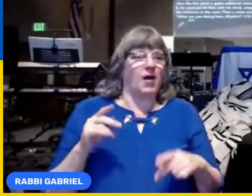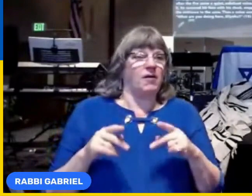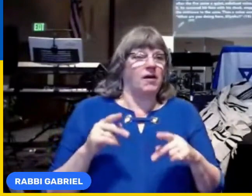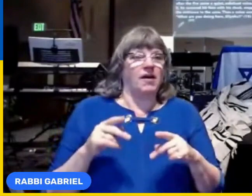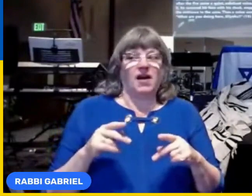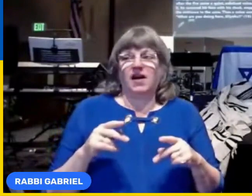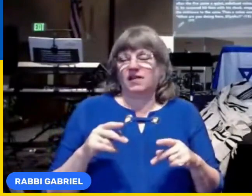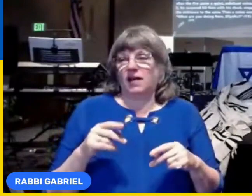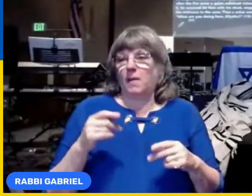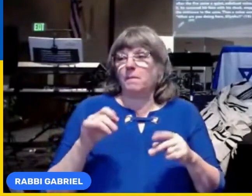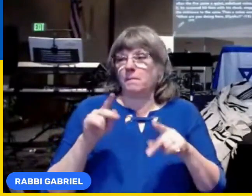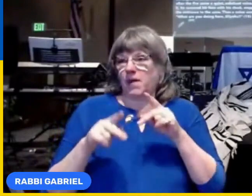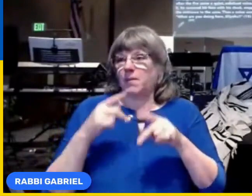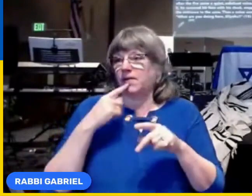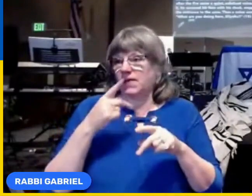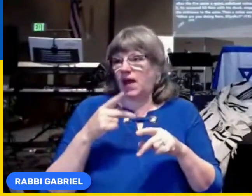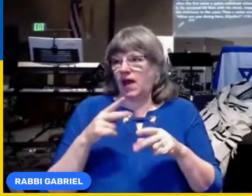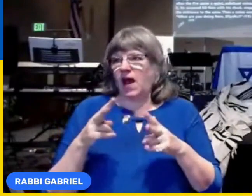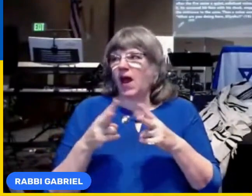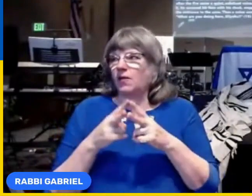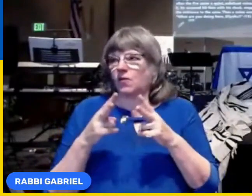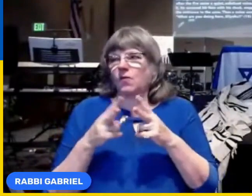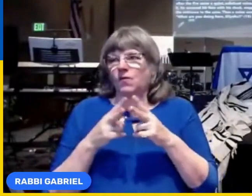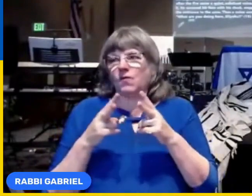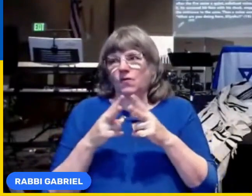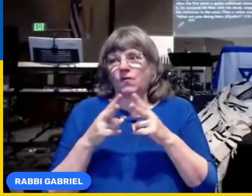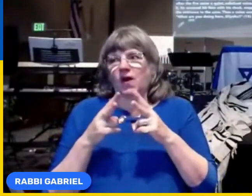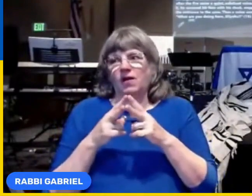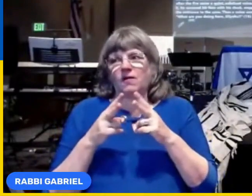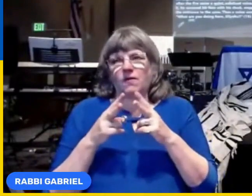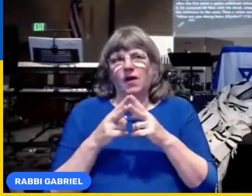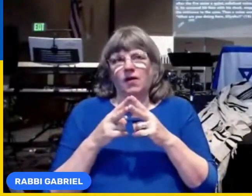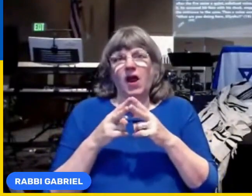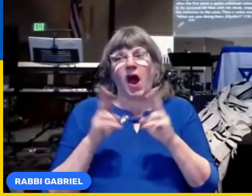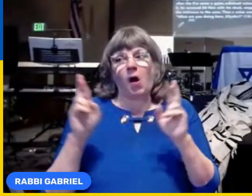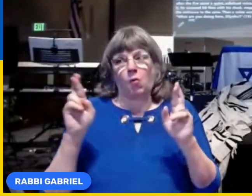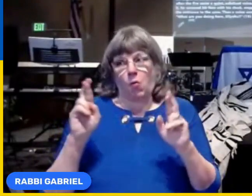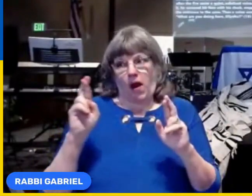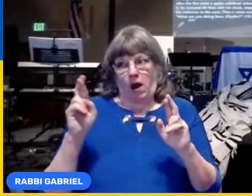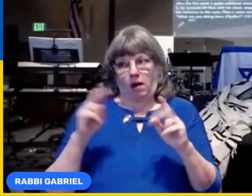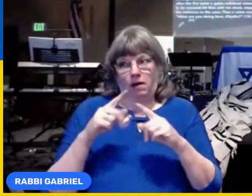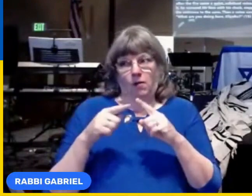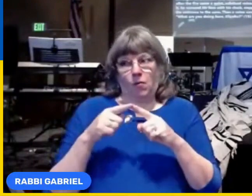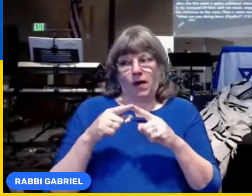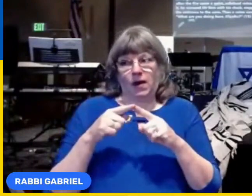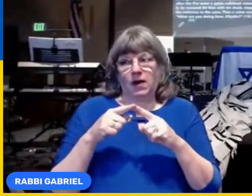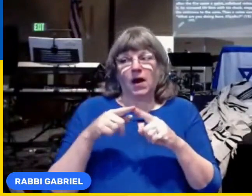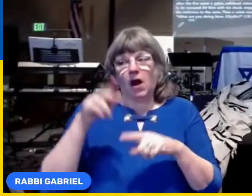it's a very rare thing when Hashem speaks directly with people.